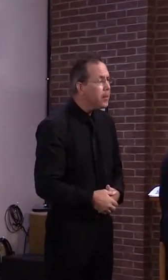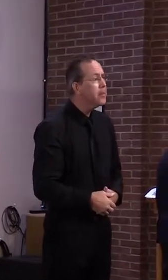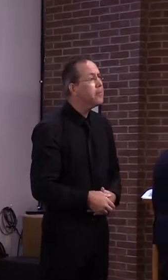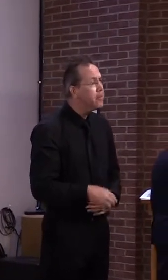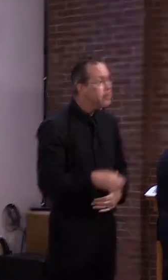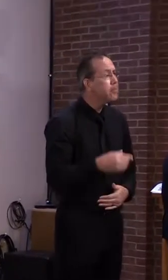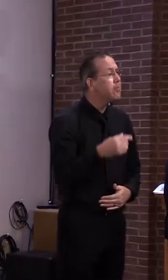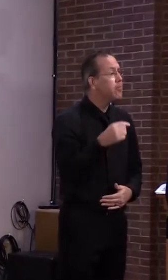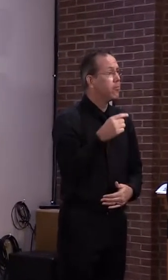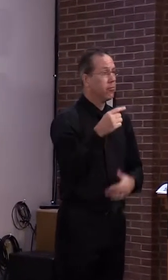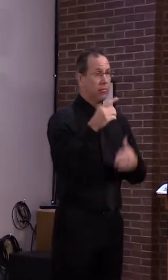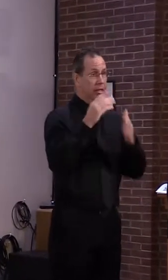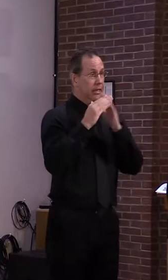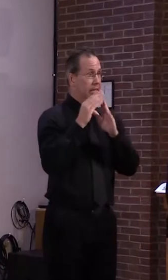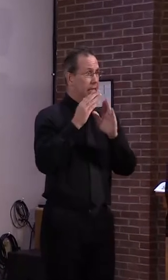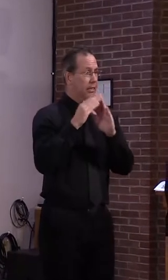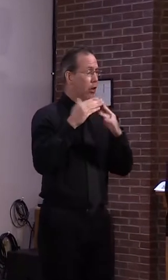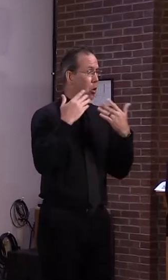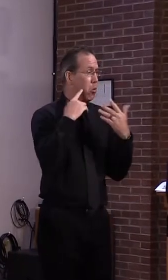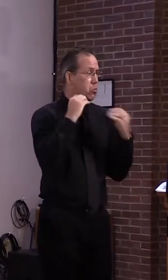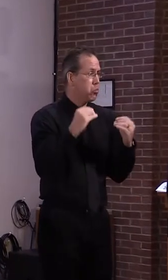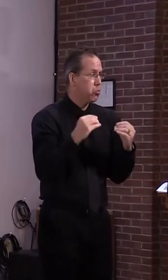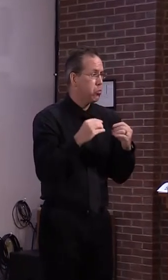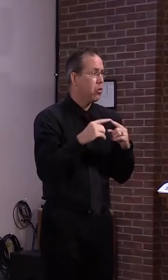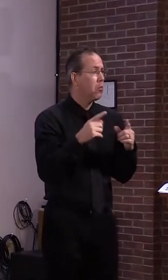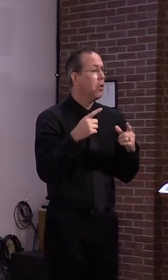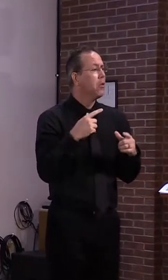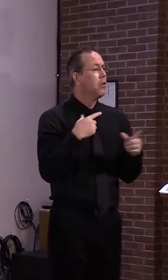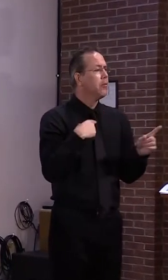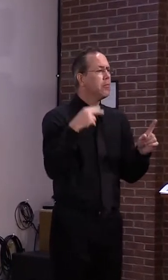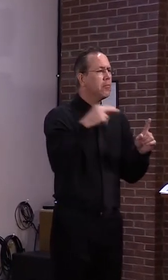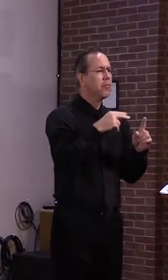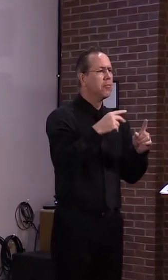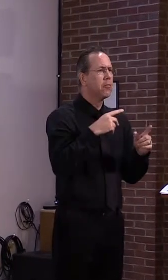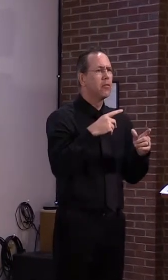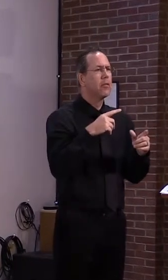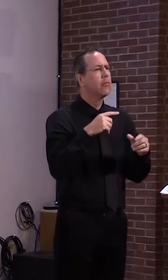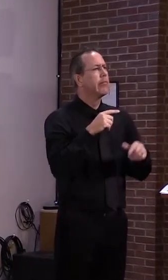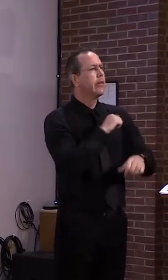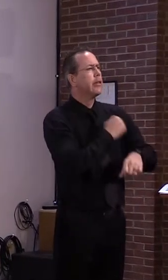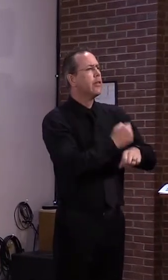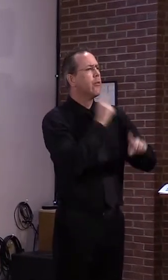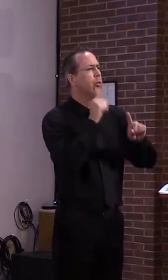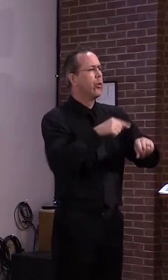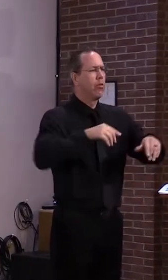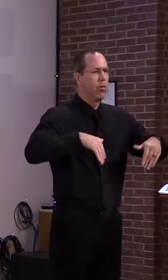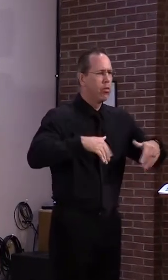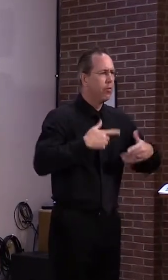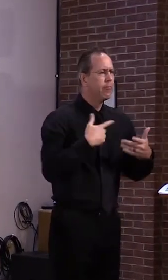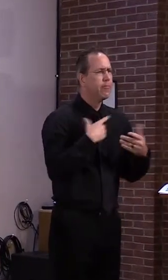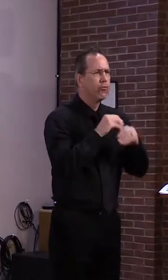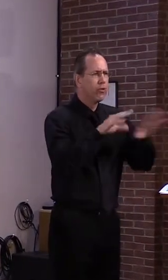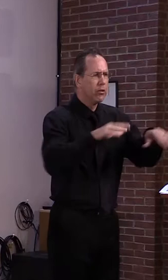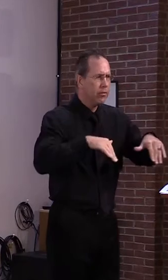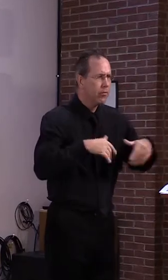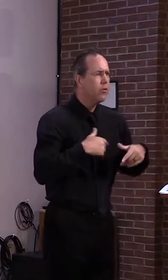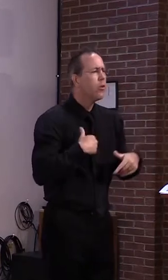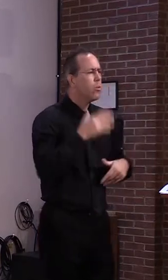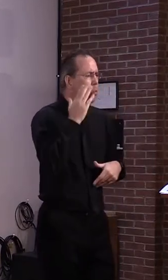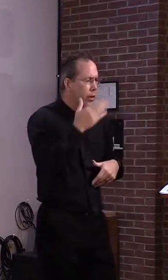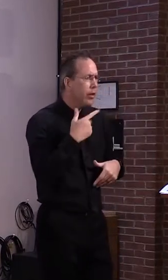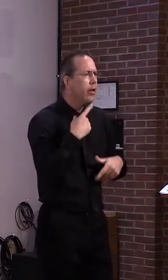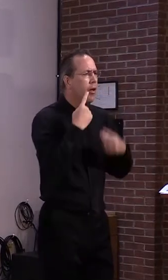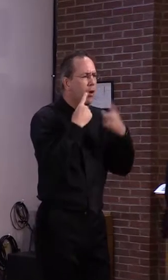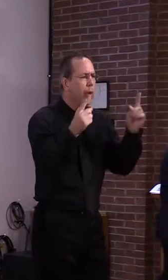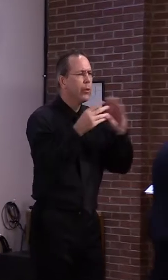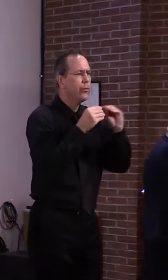has not been made public yet. But we'll be putting out a press release in terms of policing and some of the things that